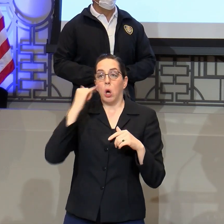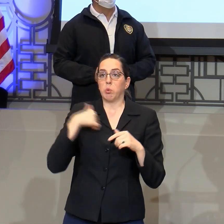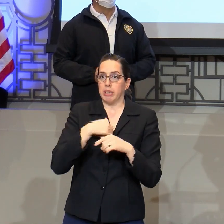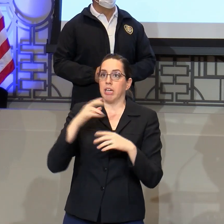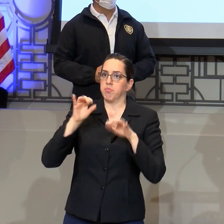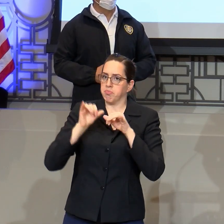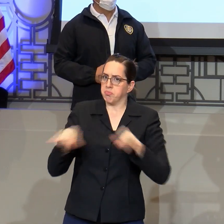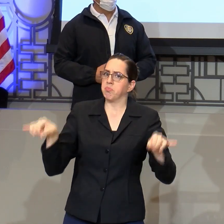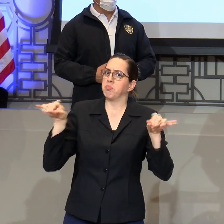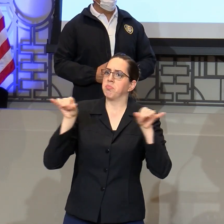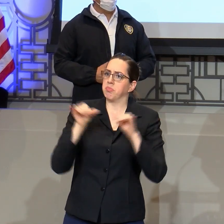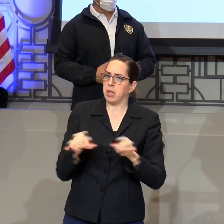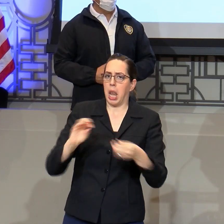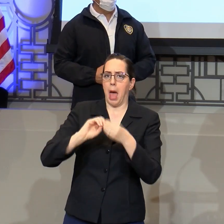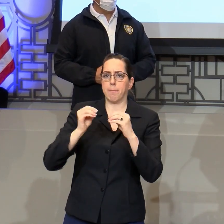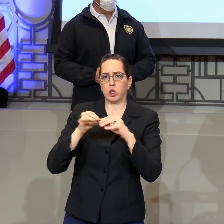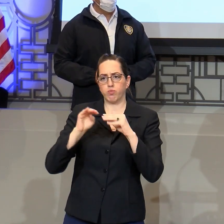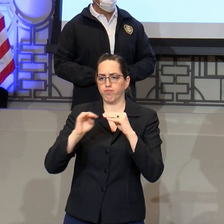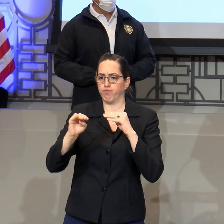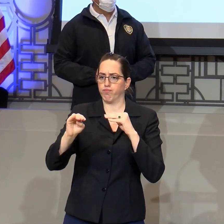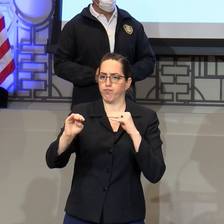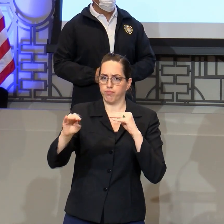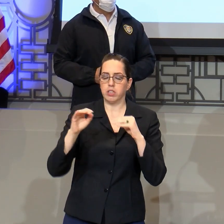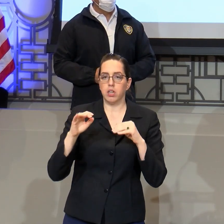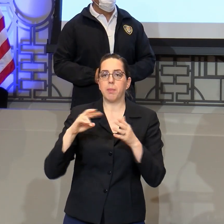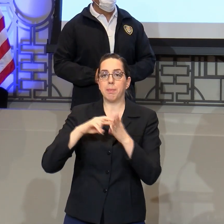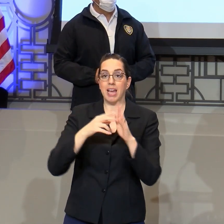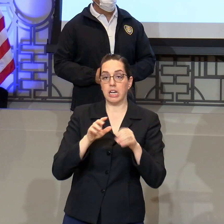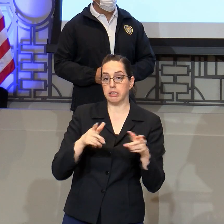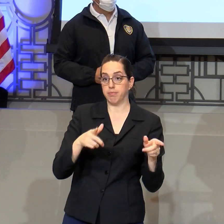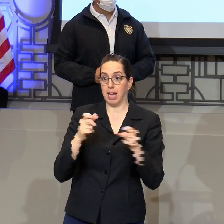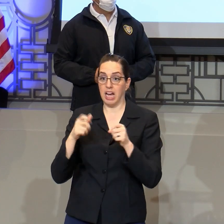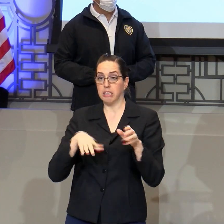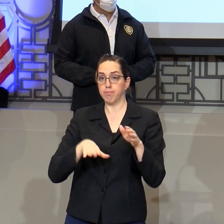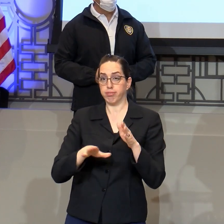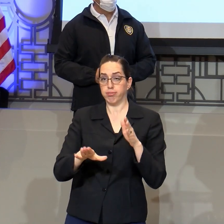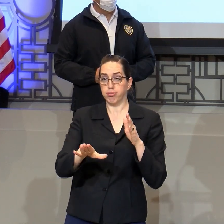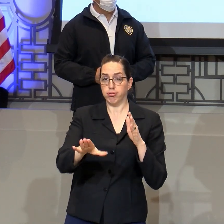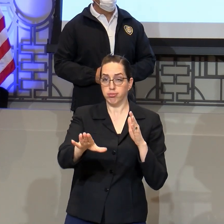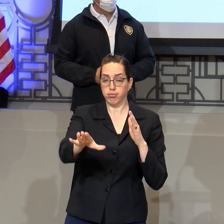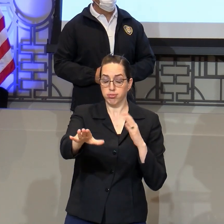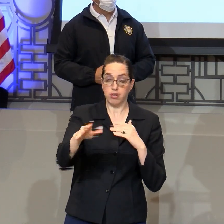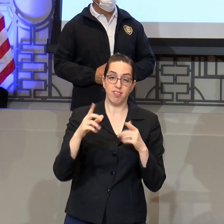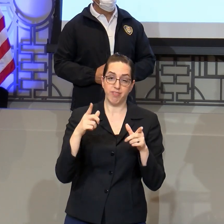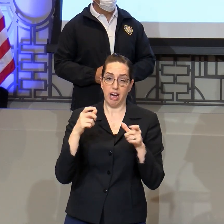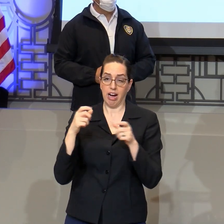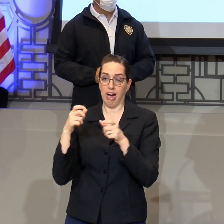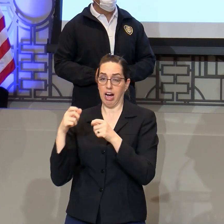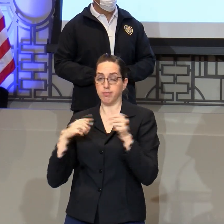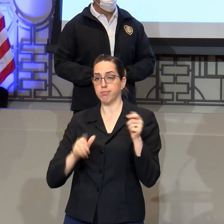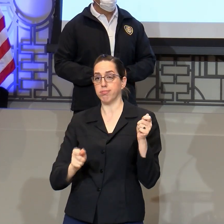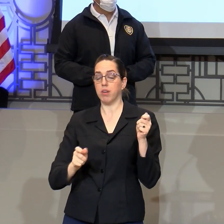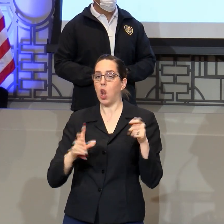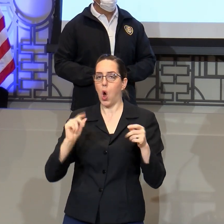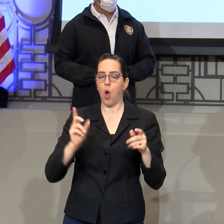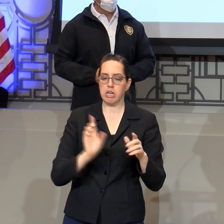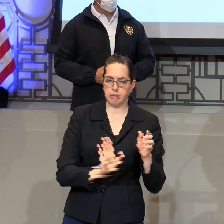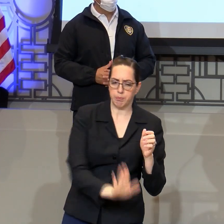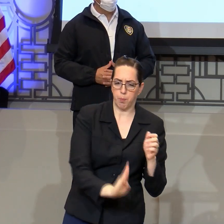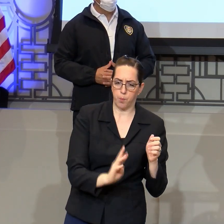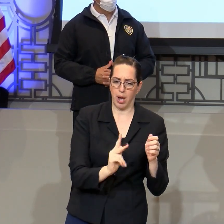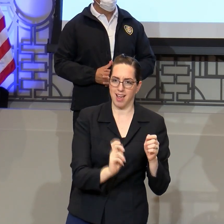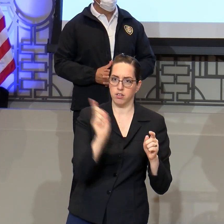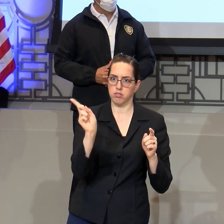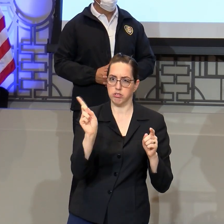consistent, that would be when we have got this truck going at the same speed. It's no longer accelerating, but it's still going at the speed. Now let's imagine that's